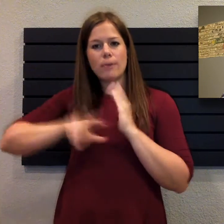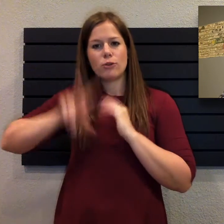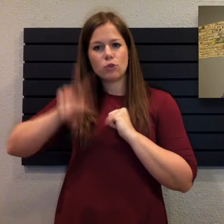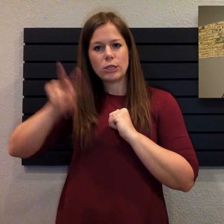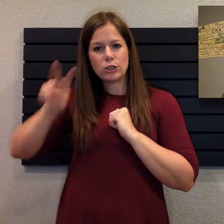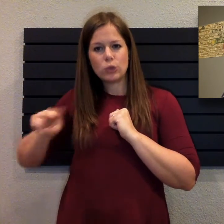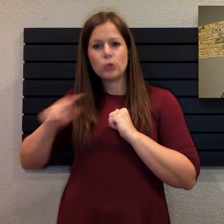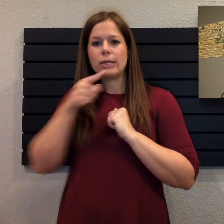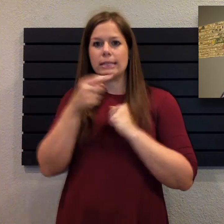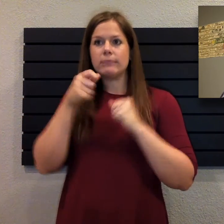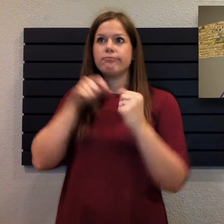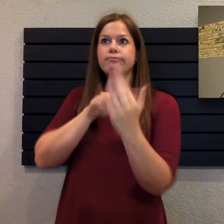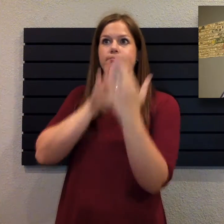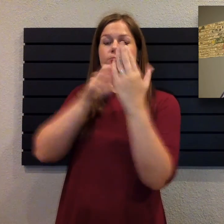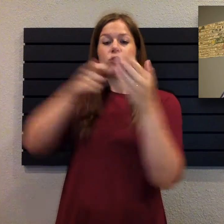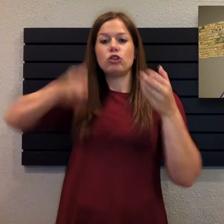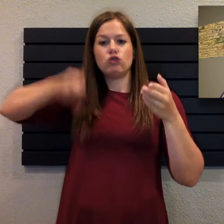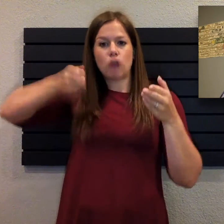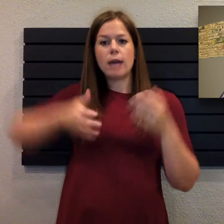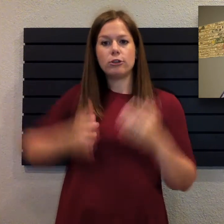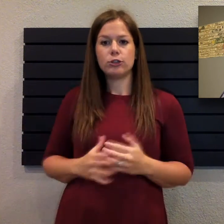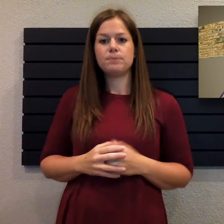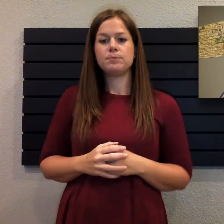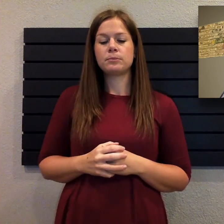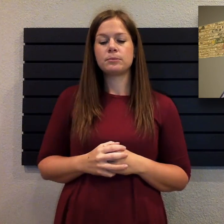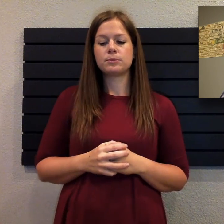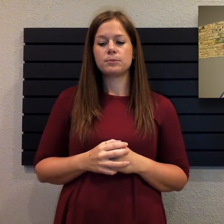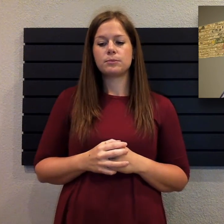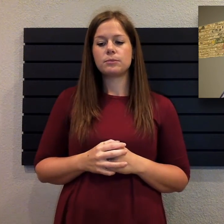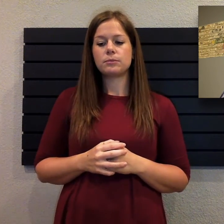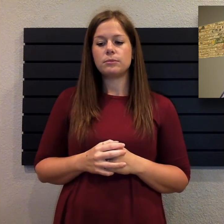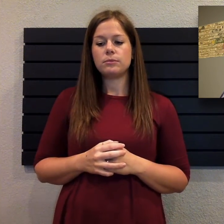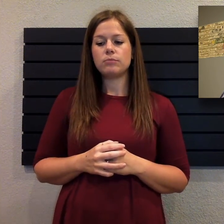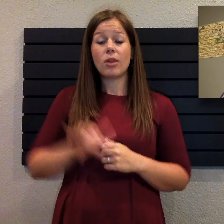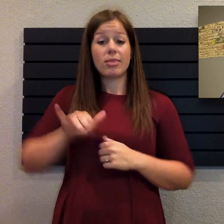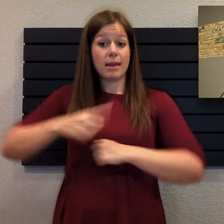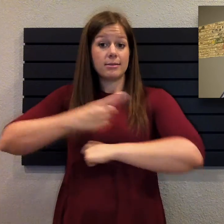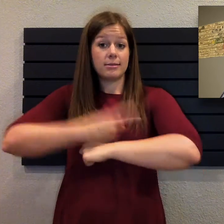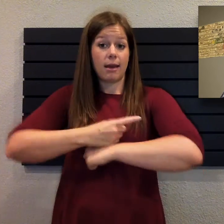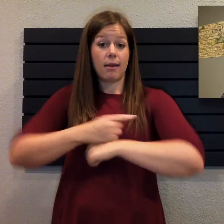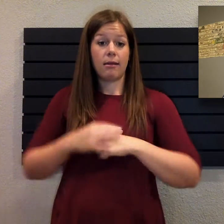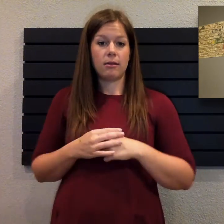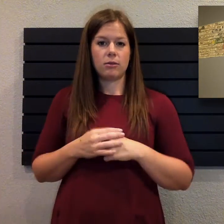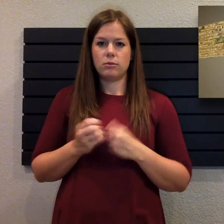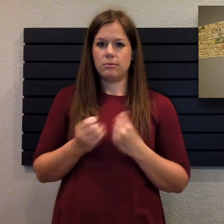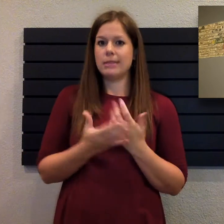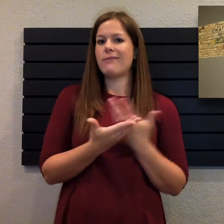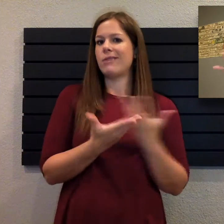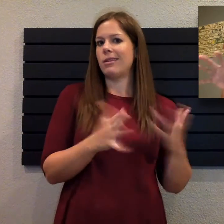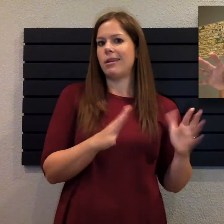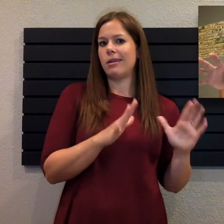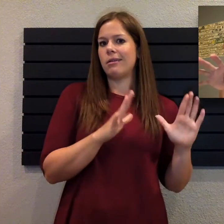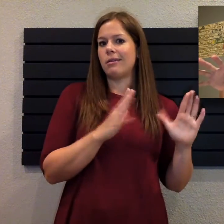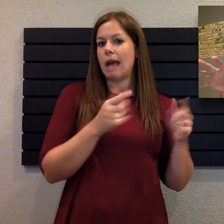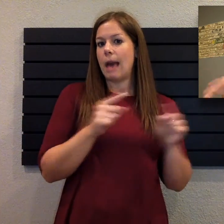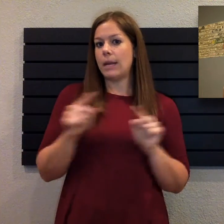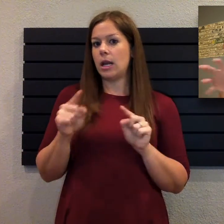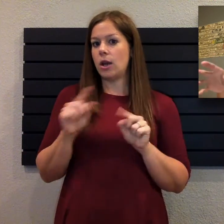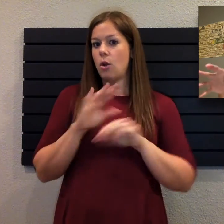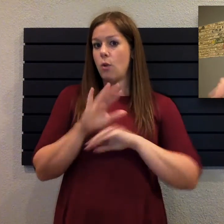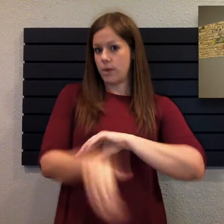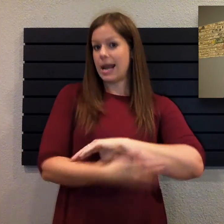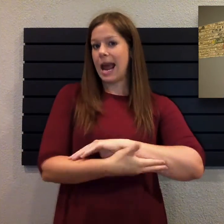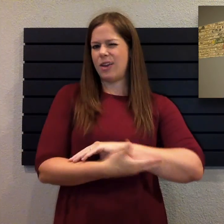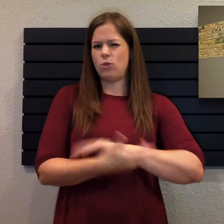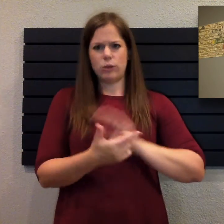him in front of the Sanhedrin. And it says, when it was day, the council of elders, so now we know things have been happening overnight. That